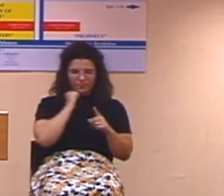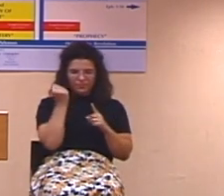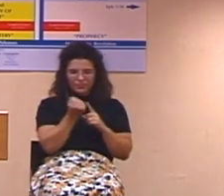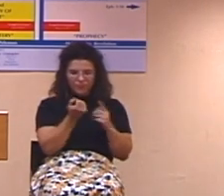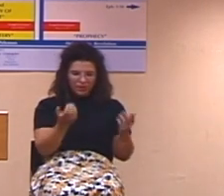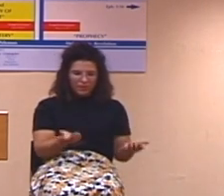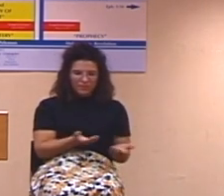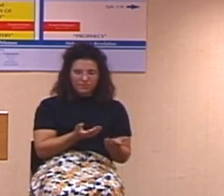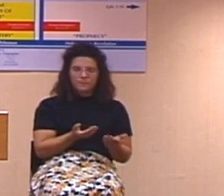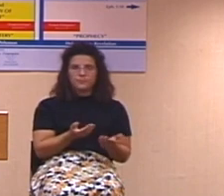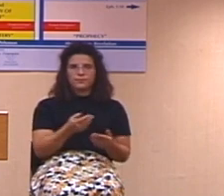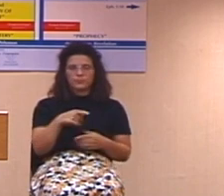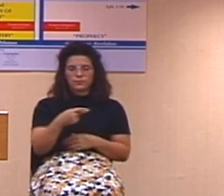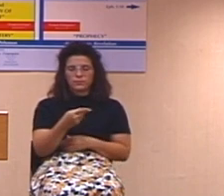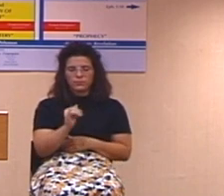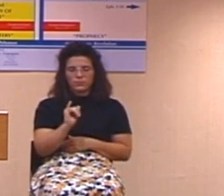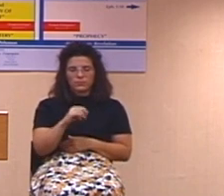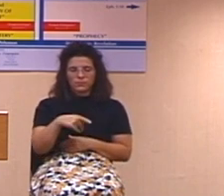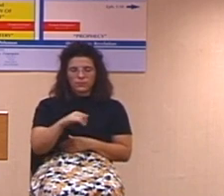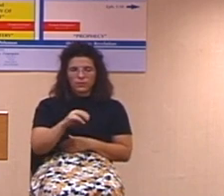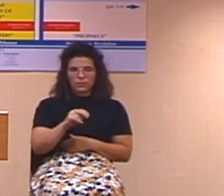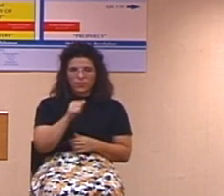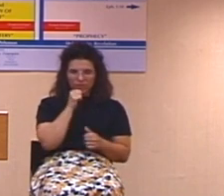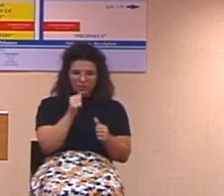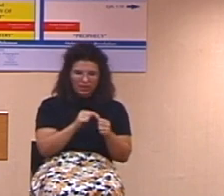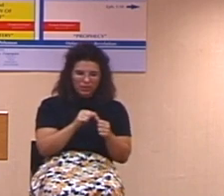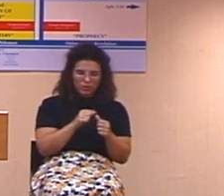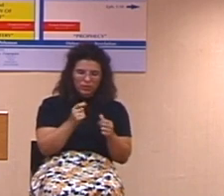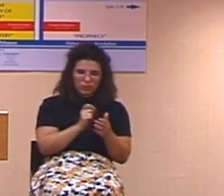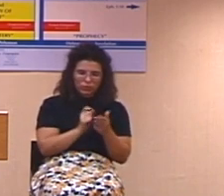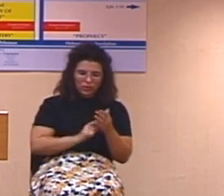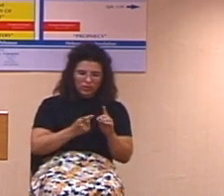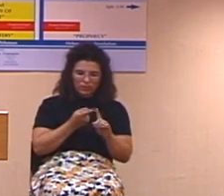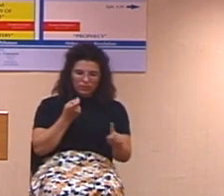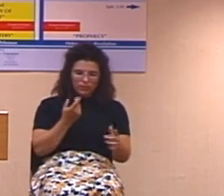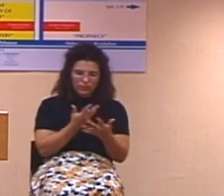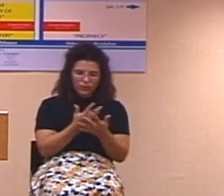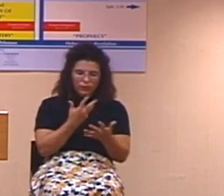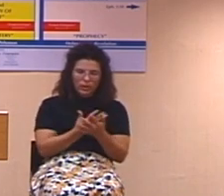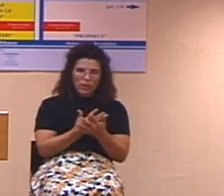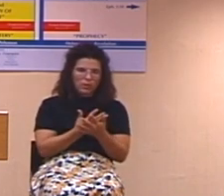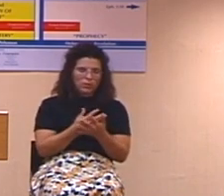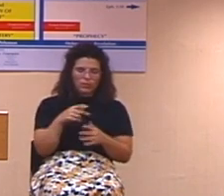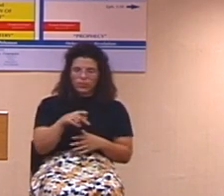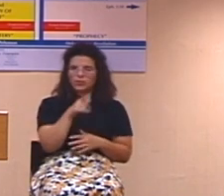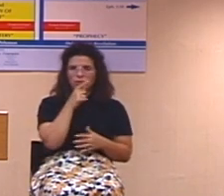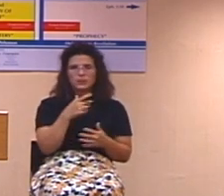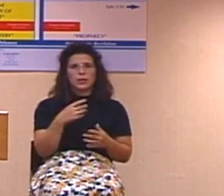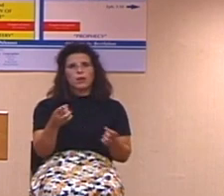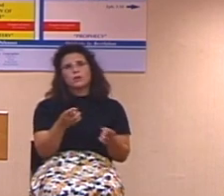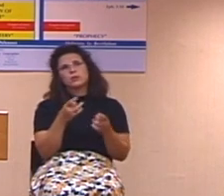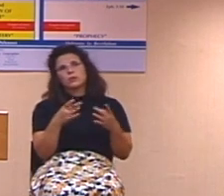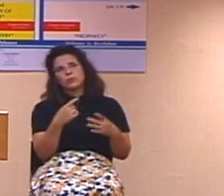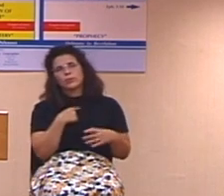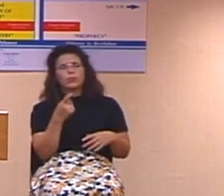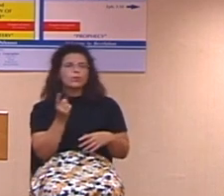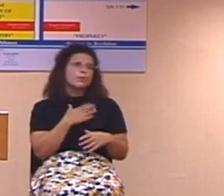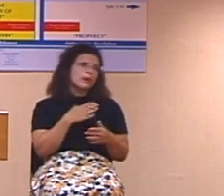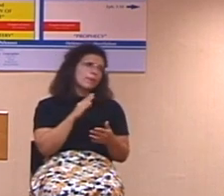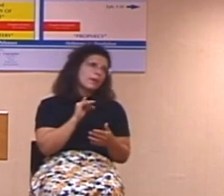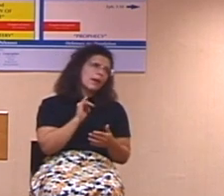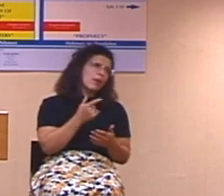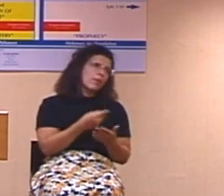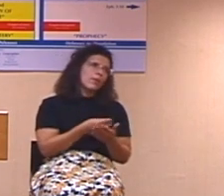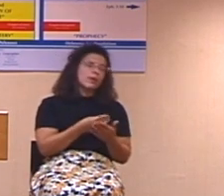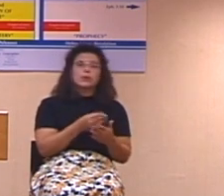here as being... He's in Philippians. He's in jail. You know, he doesn't say, woe is me. Where's my bailout money?